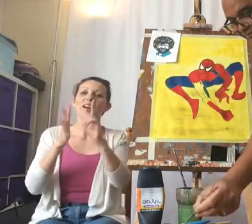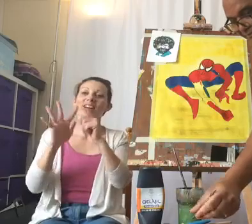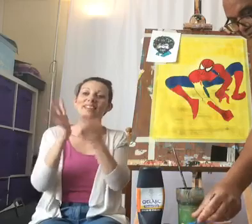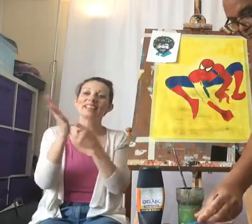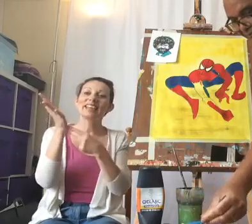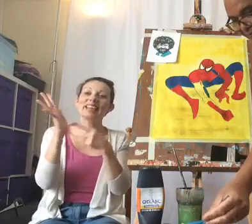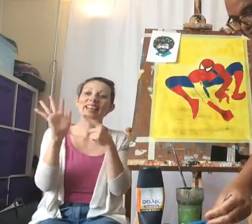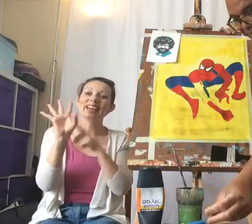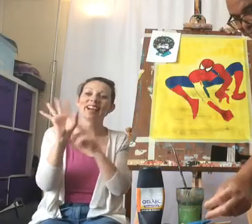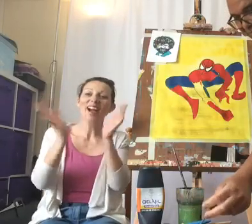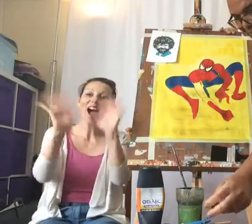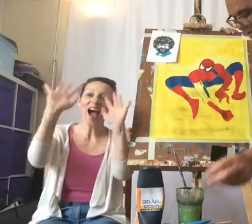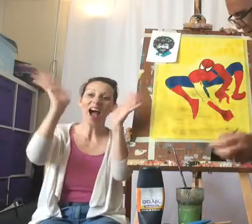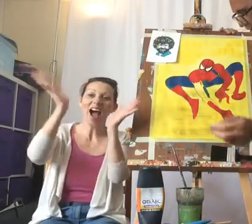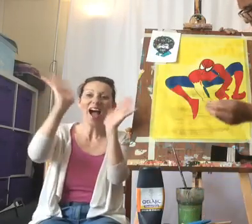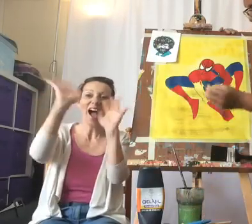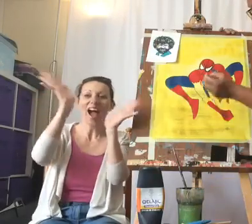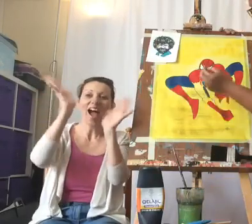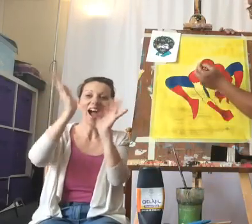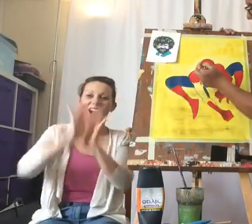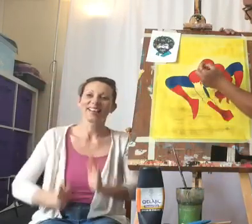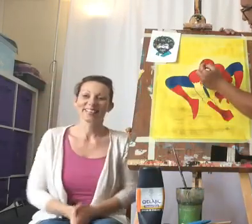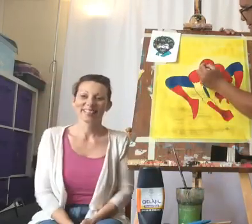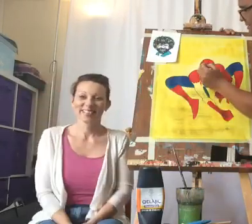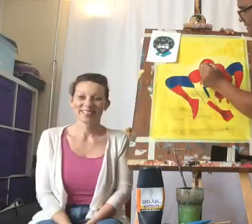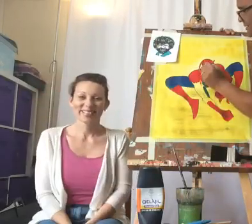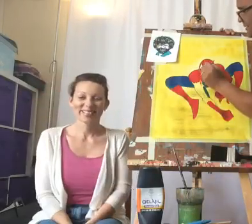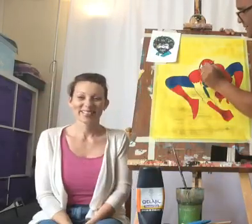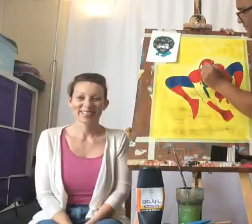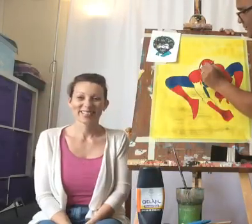Hello, Hertie. hey, Hurley!